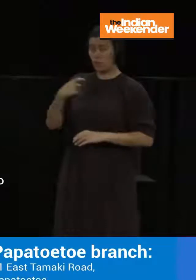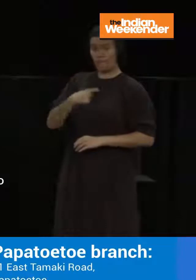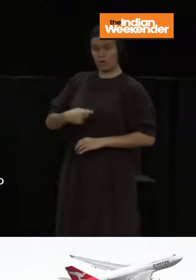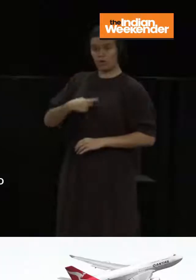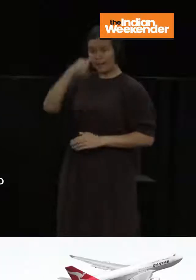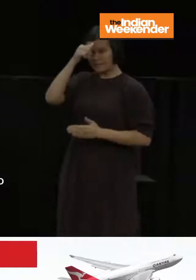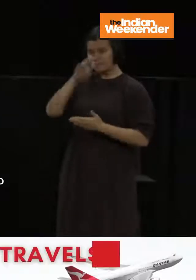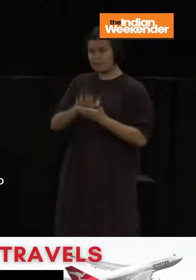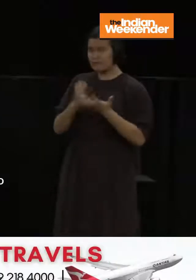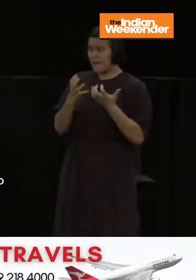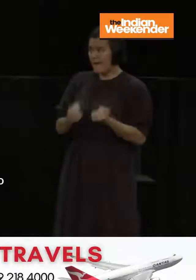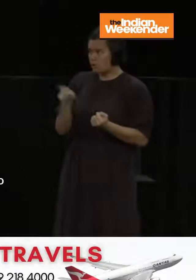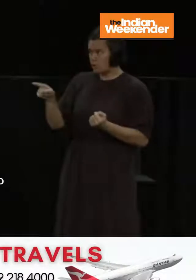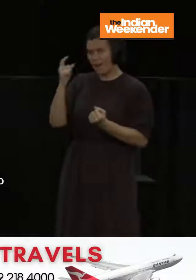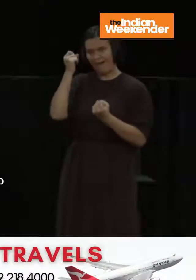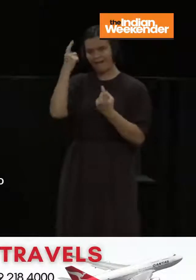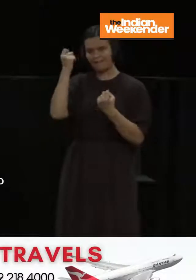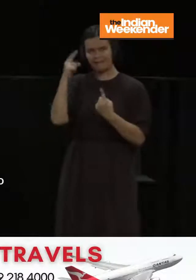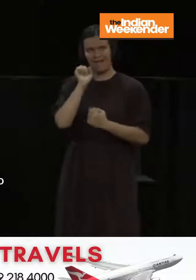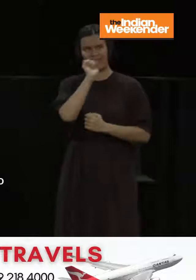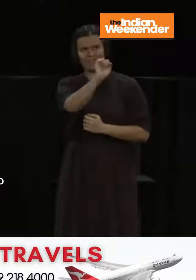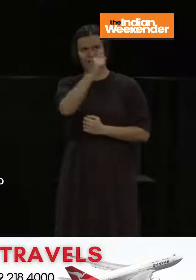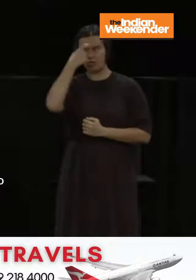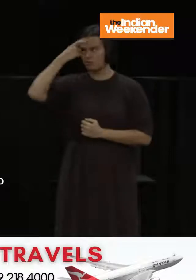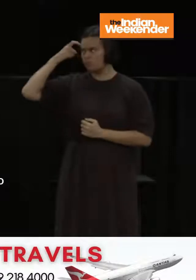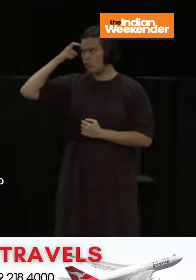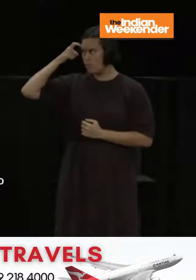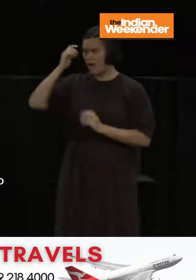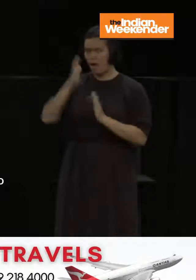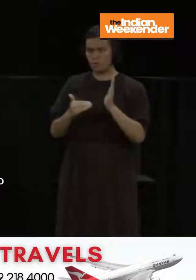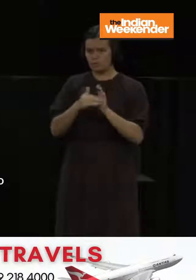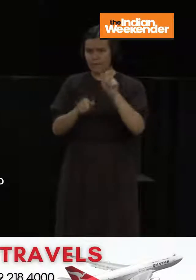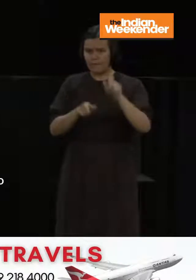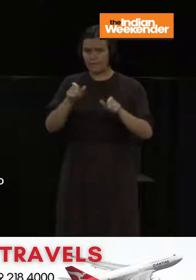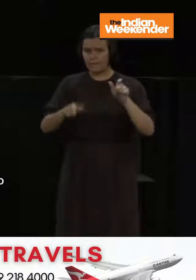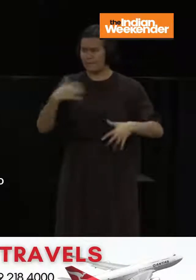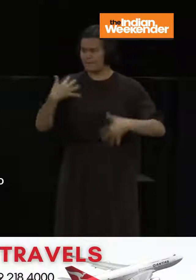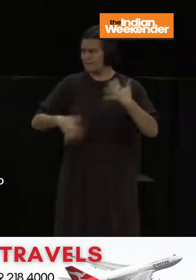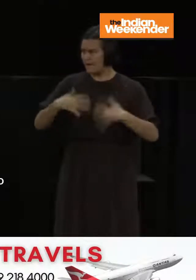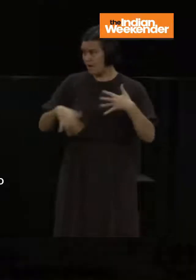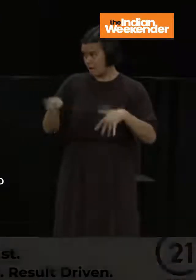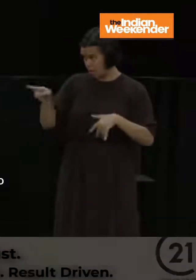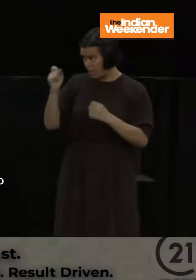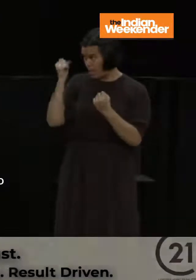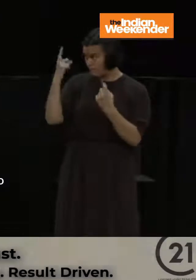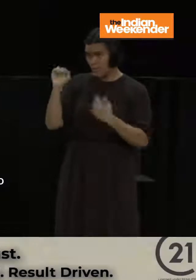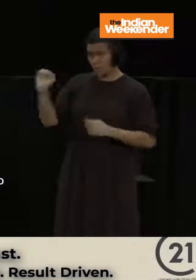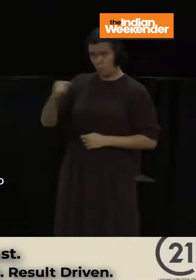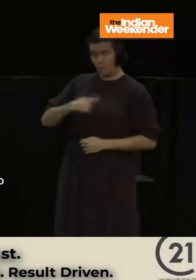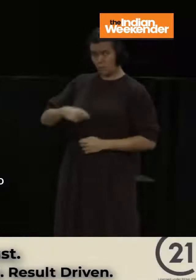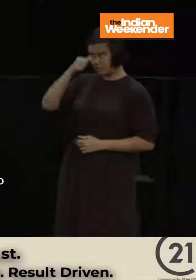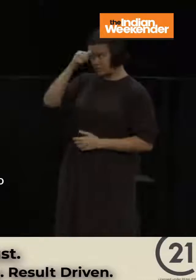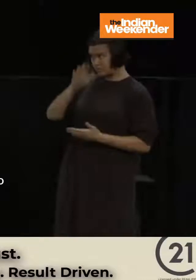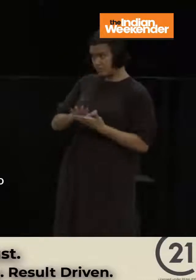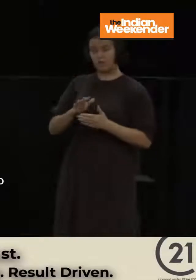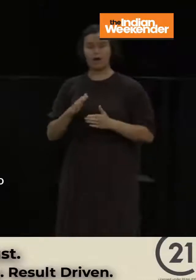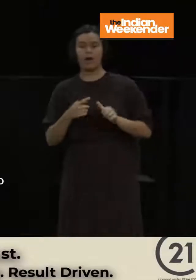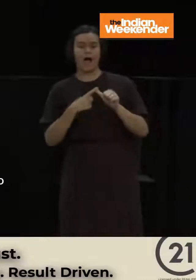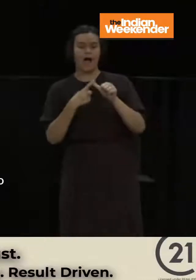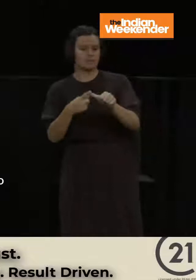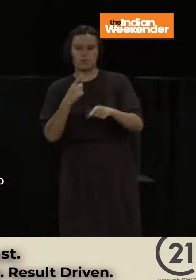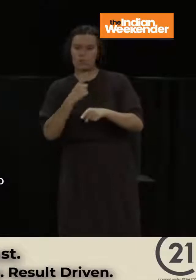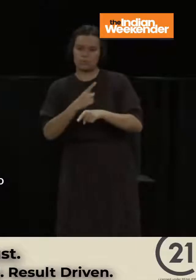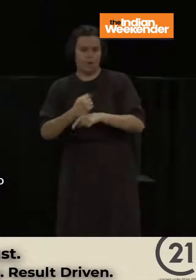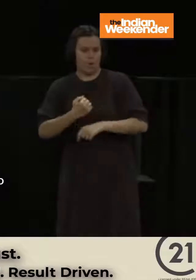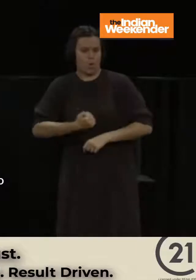I want to understand if you know the trauma that so many of these New Zealanders are going through trying to get home. Look, I'm not going to talk about my own family. I never do that